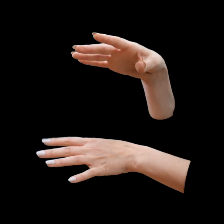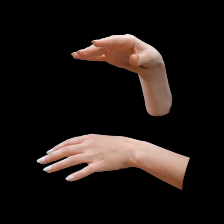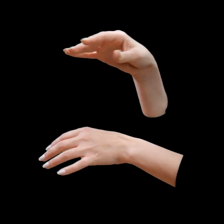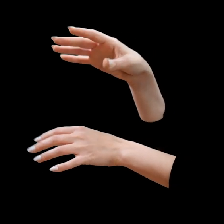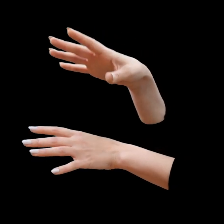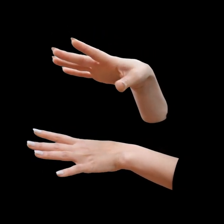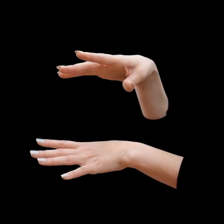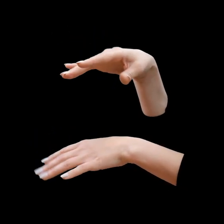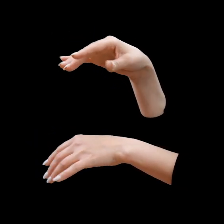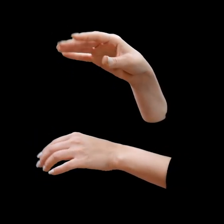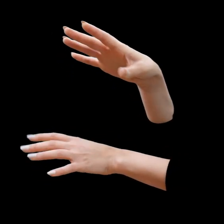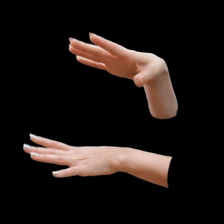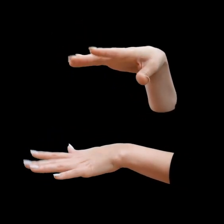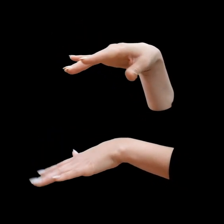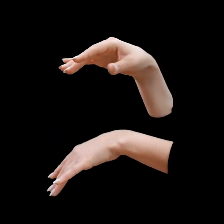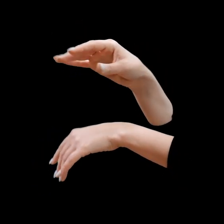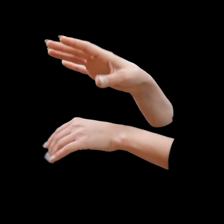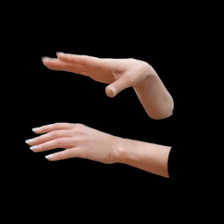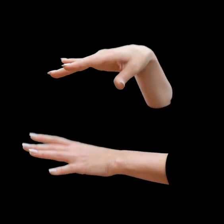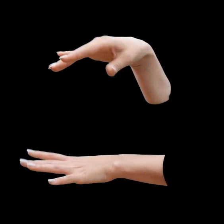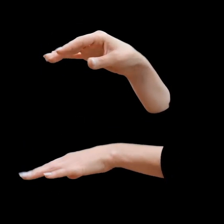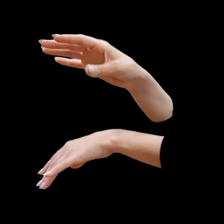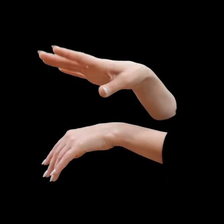...me... ...i...